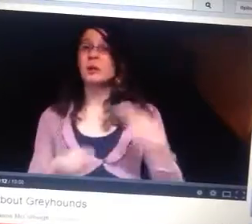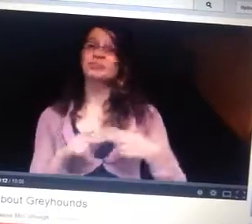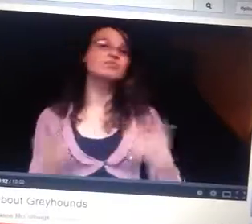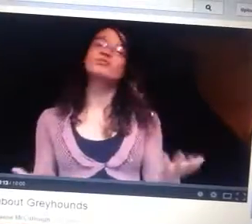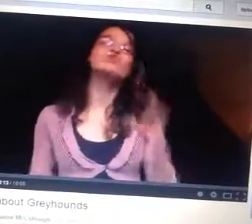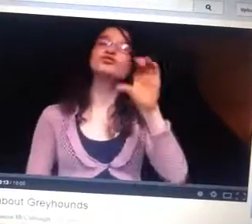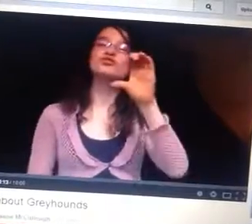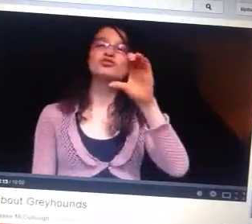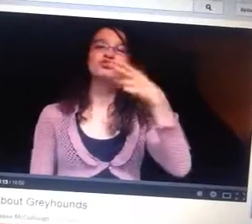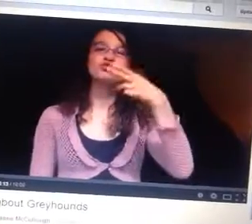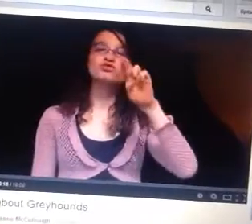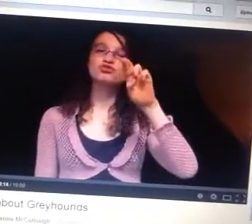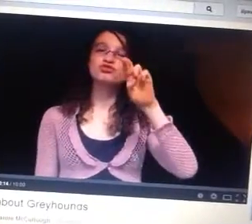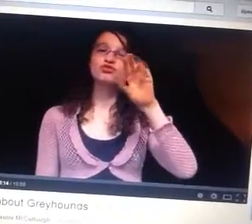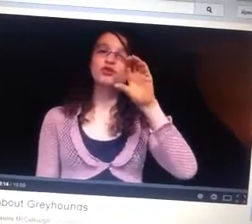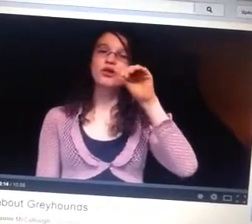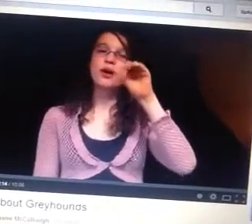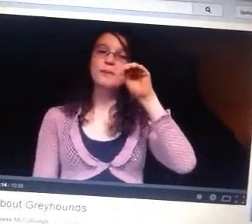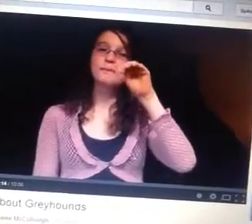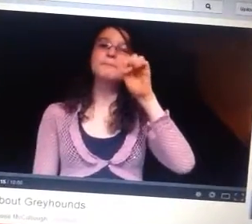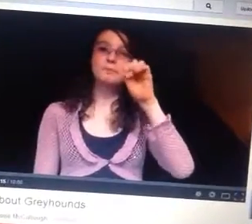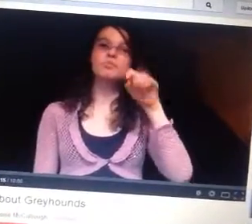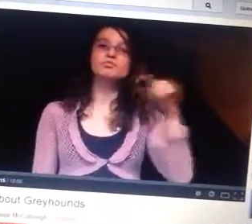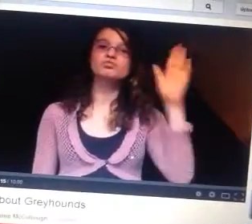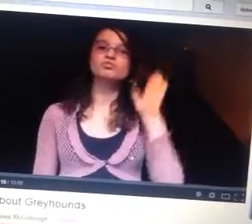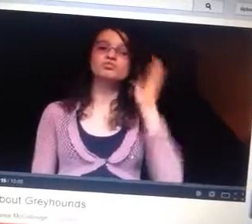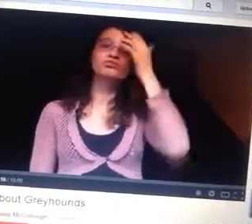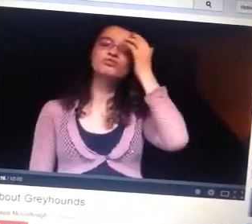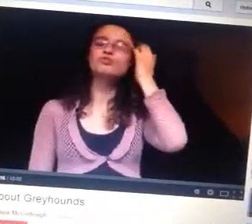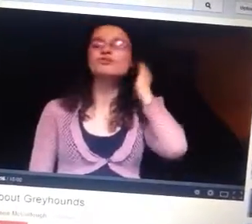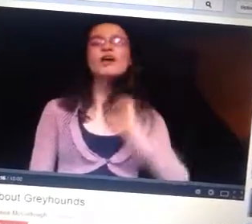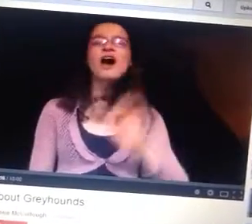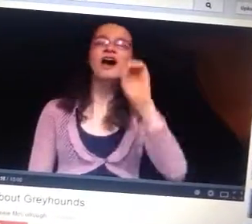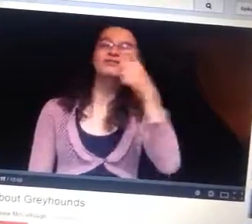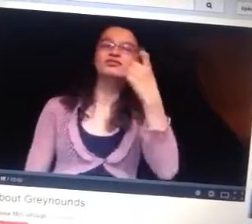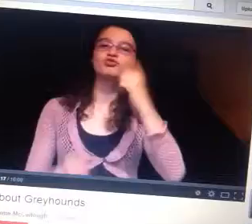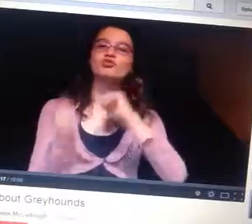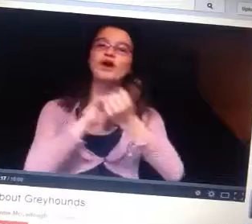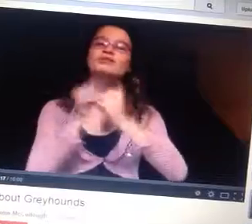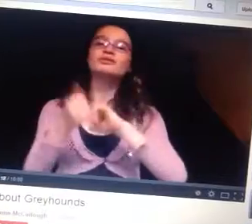ago. I'm really enjoying him. His name is Chrome.